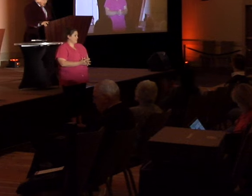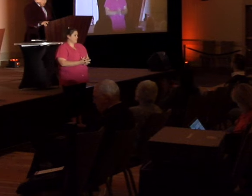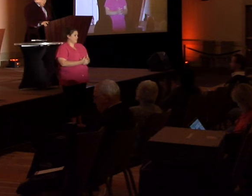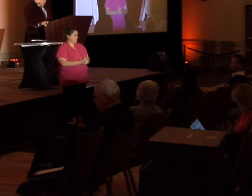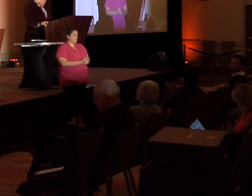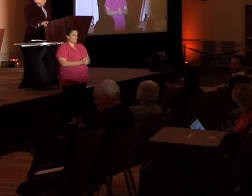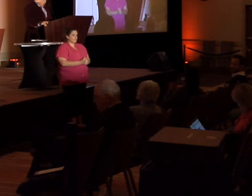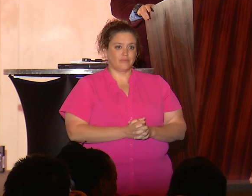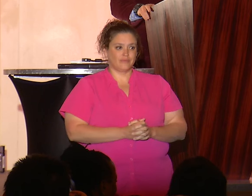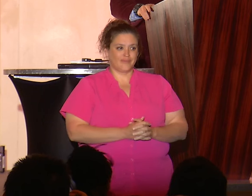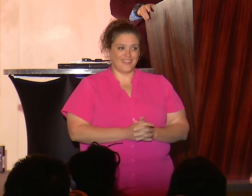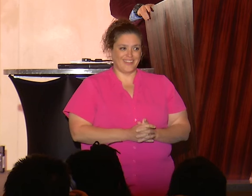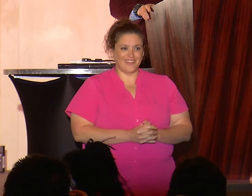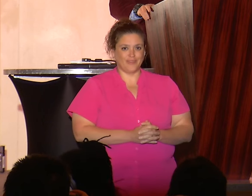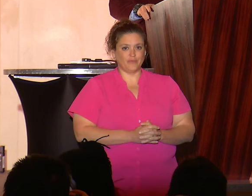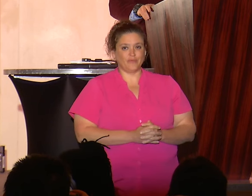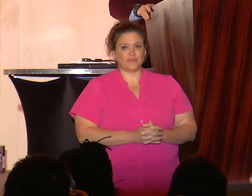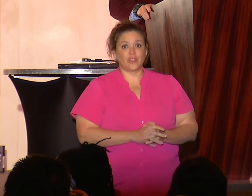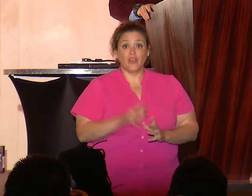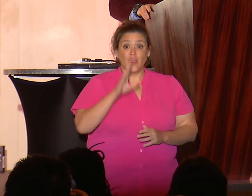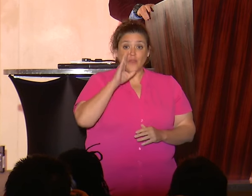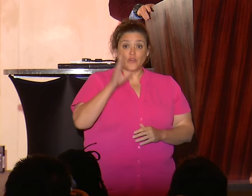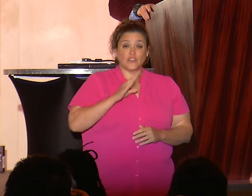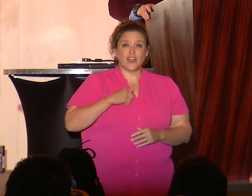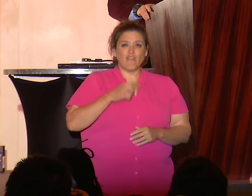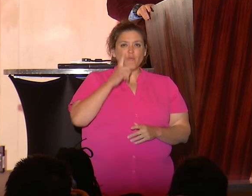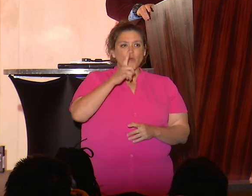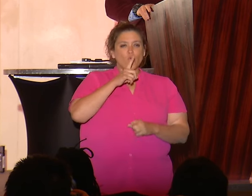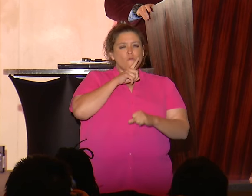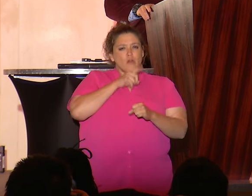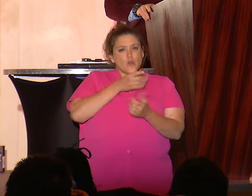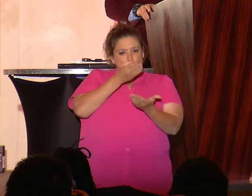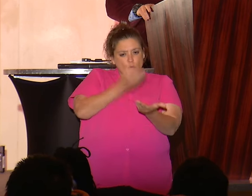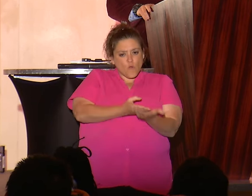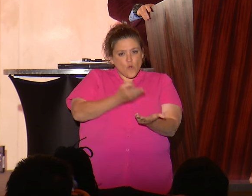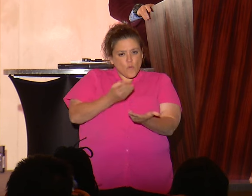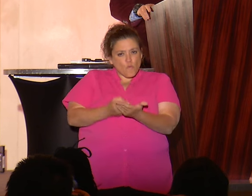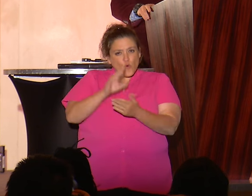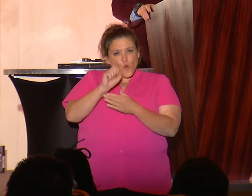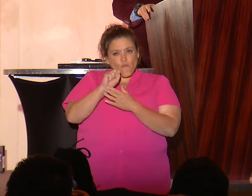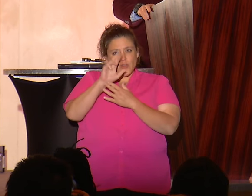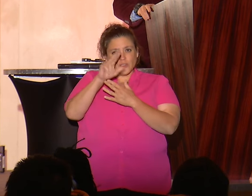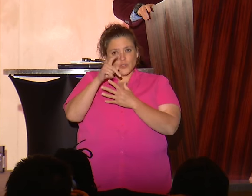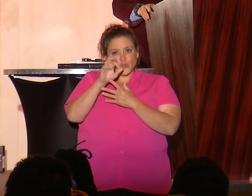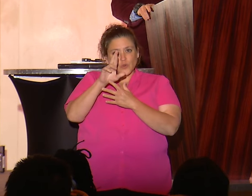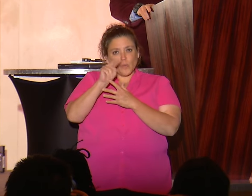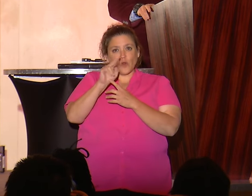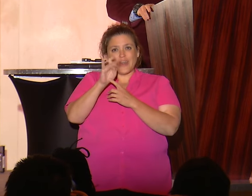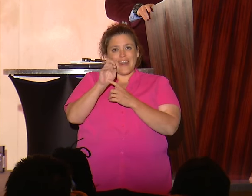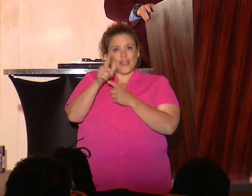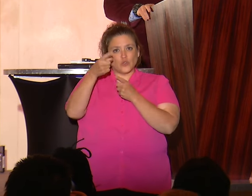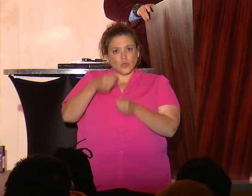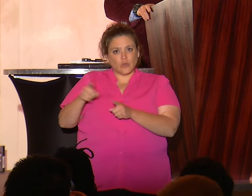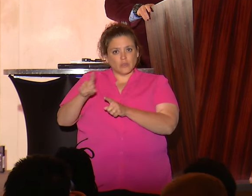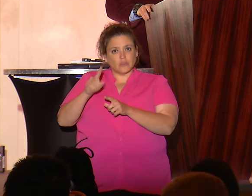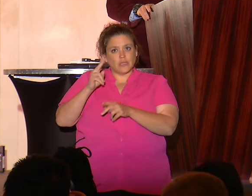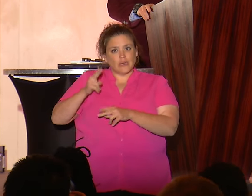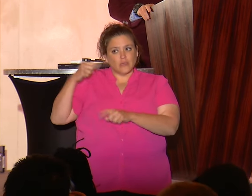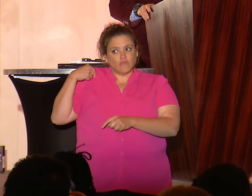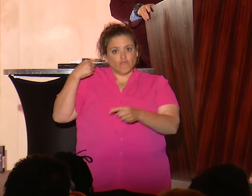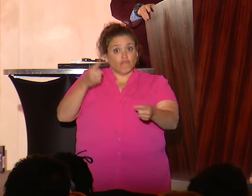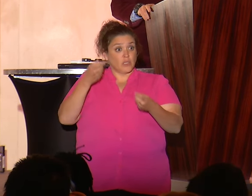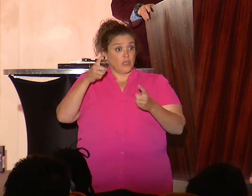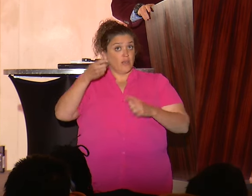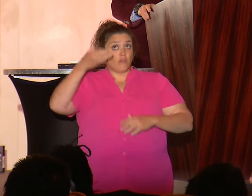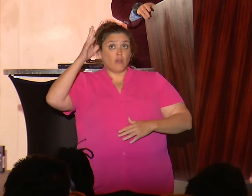There has never been one verified supernatural occurrence in all of human history. If God is all powerful,